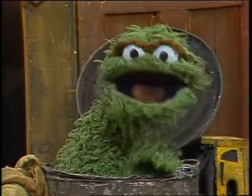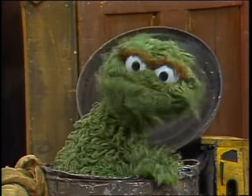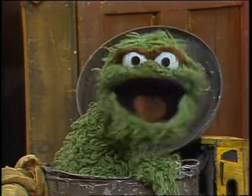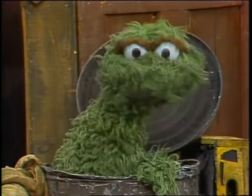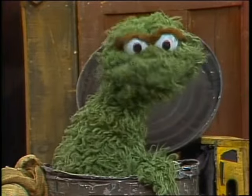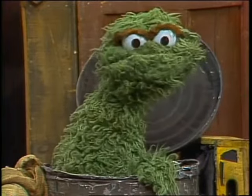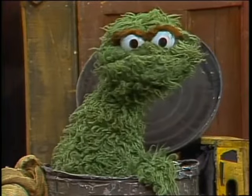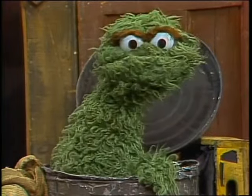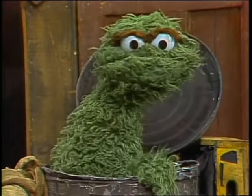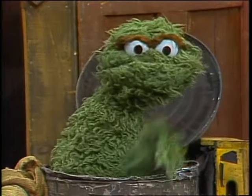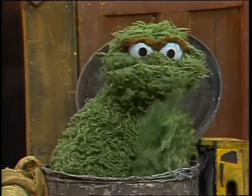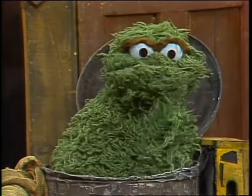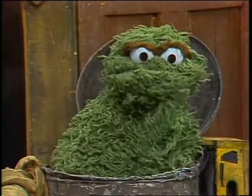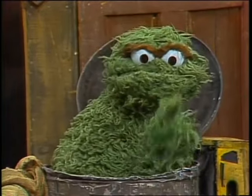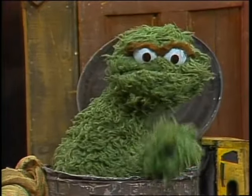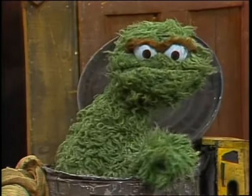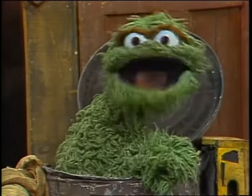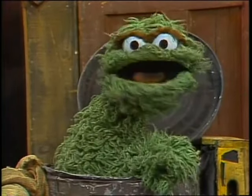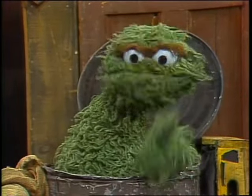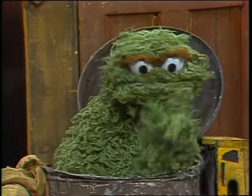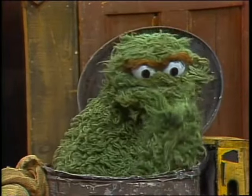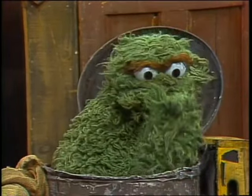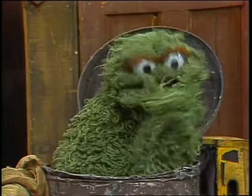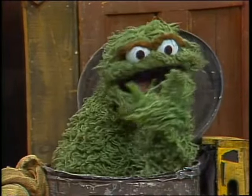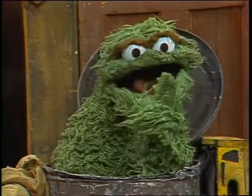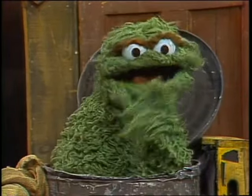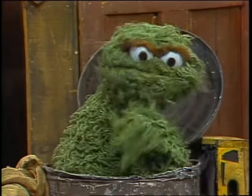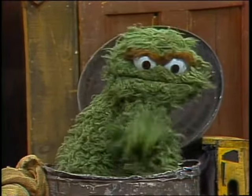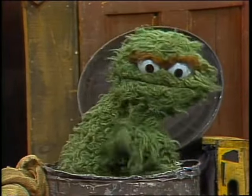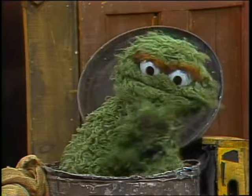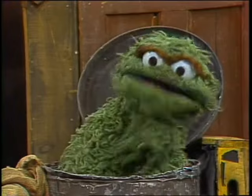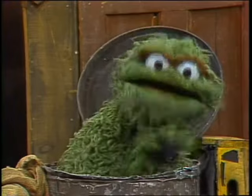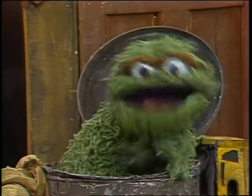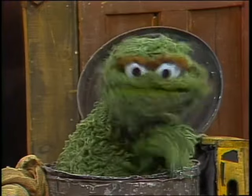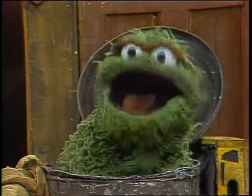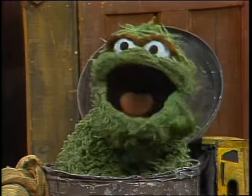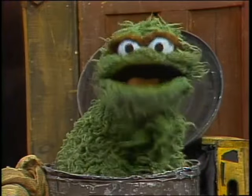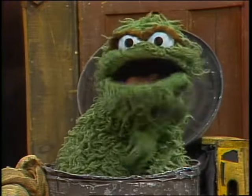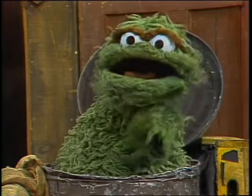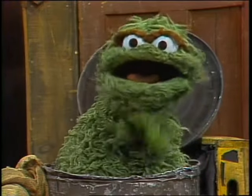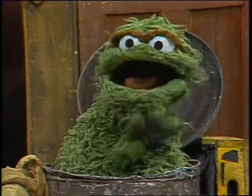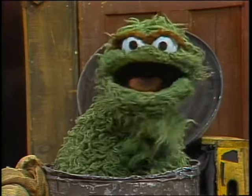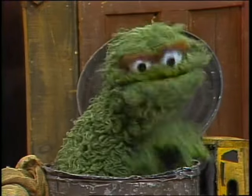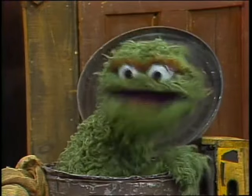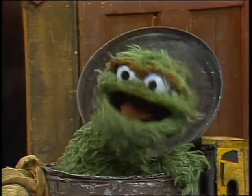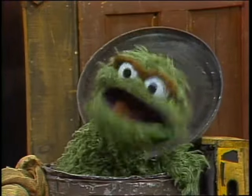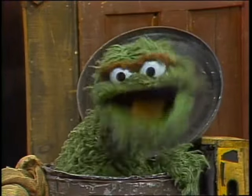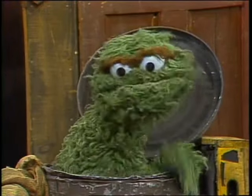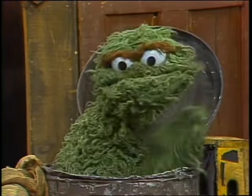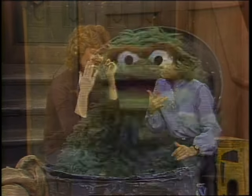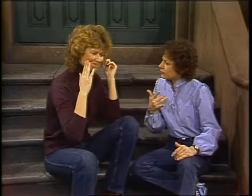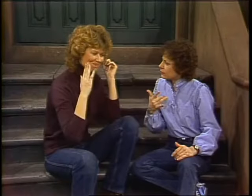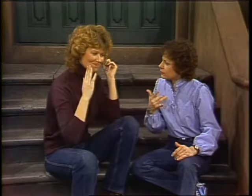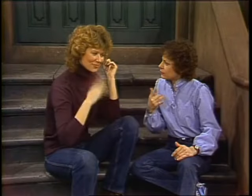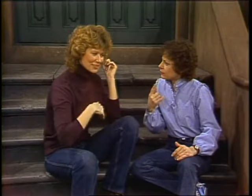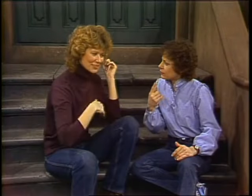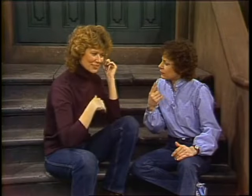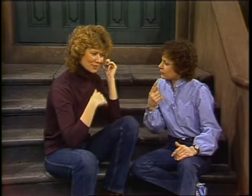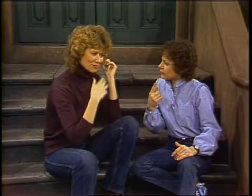then, you are yucky. That's how you say you are yucky.